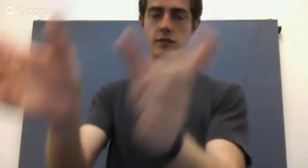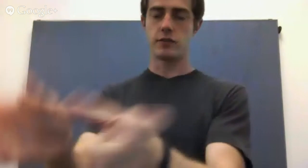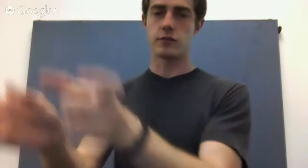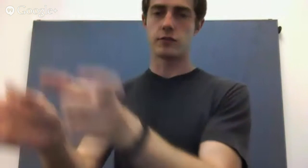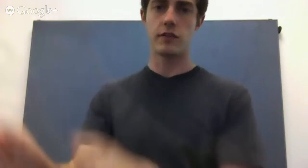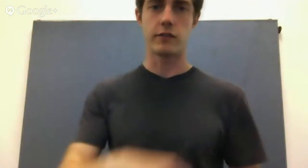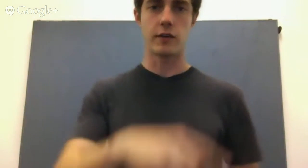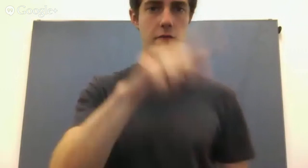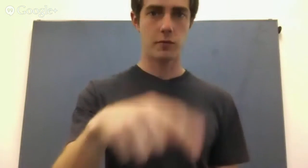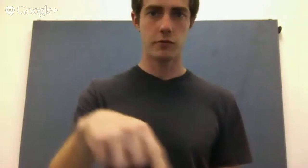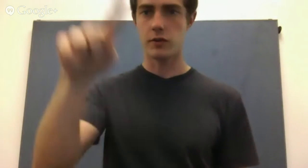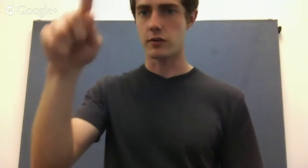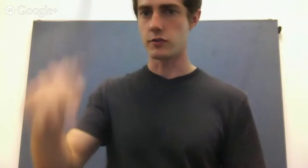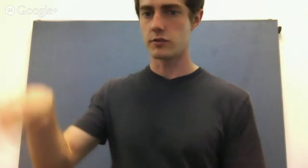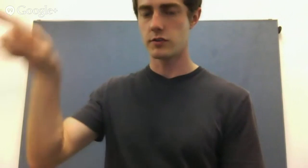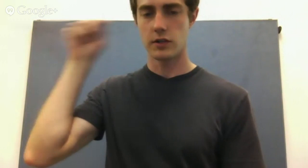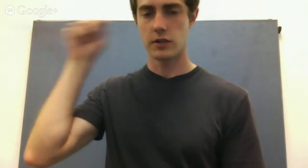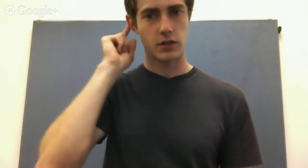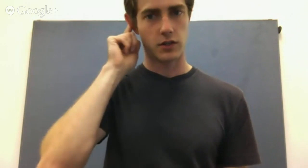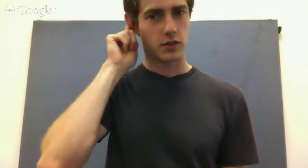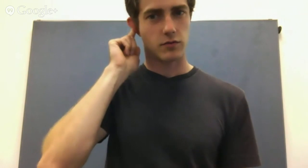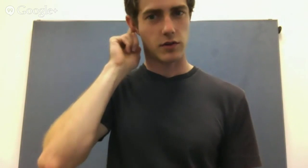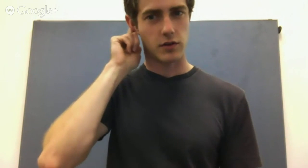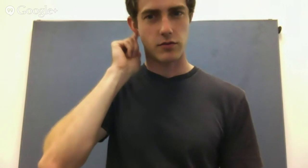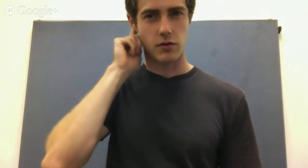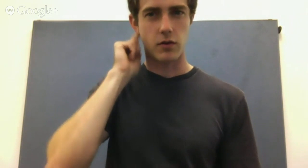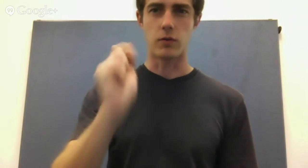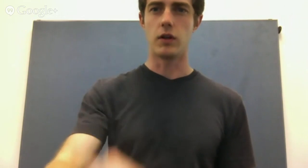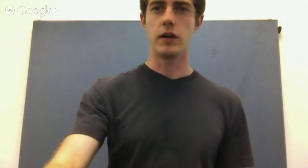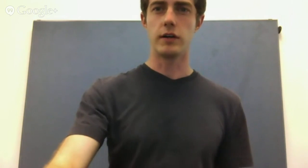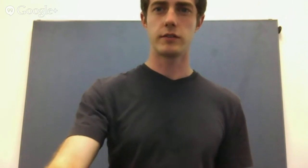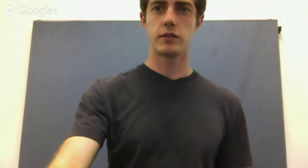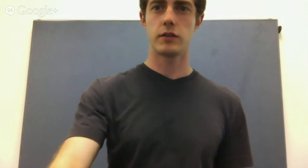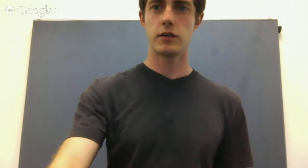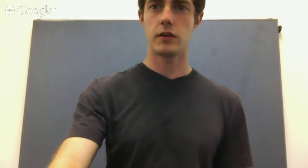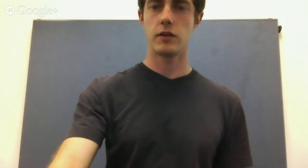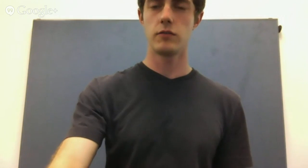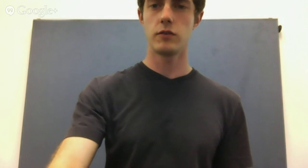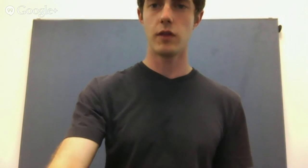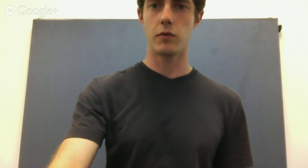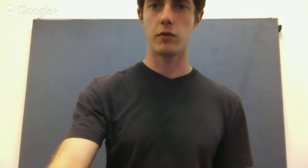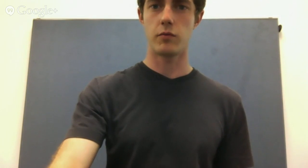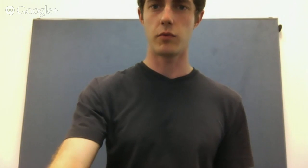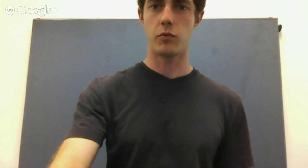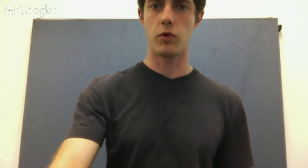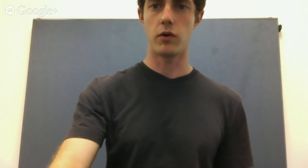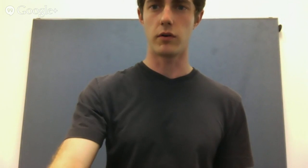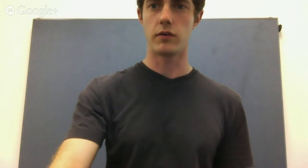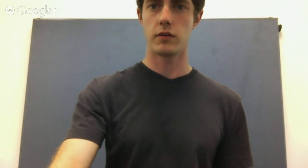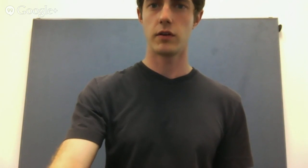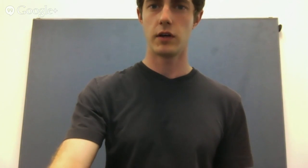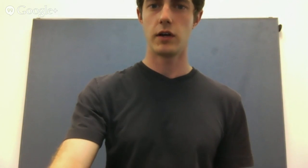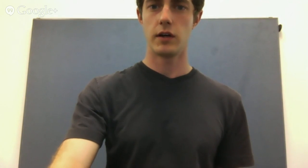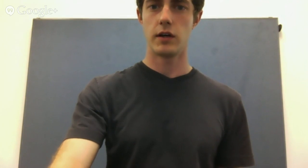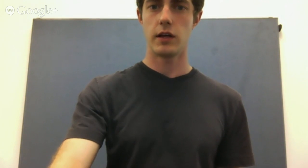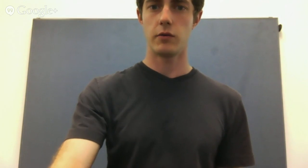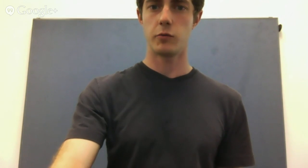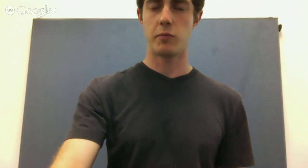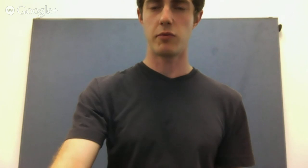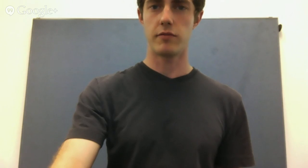screen at the same time so I can just read through the whole gloss. I used to do that with Word. That was my